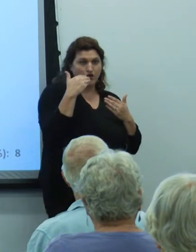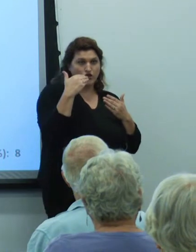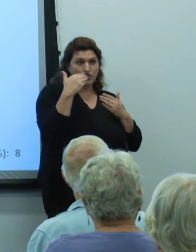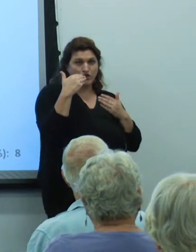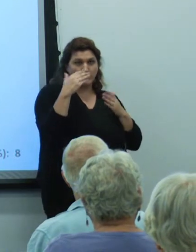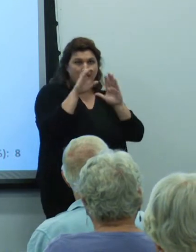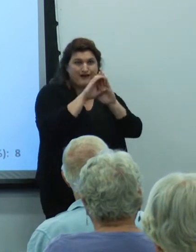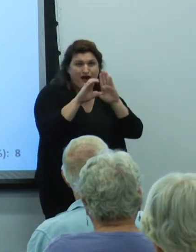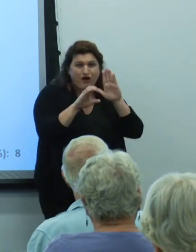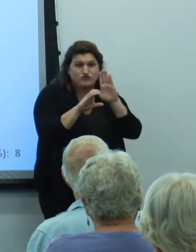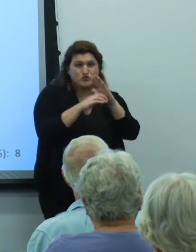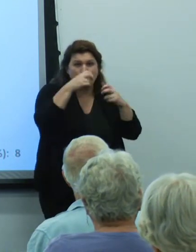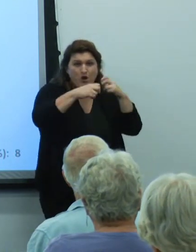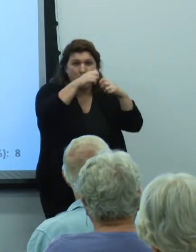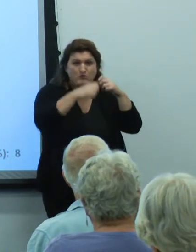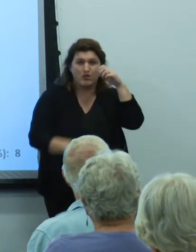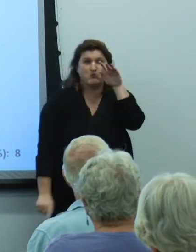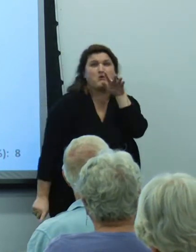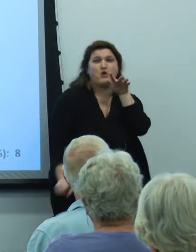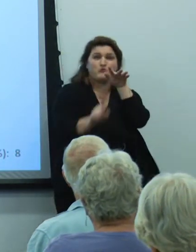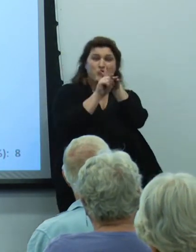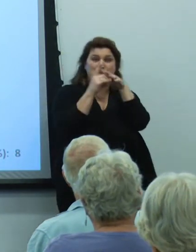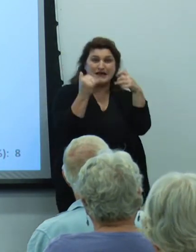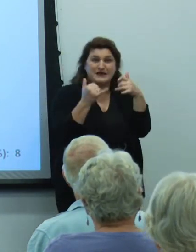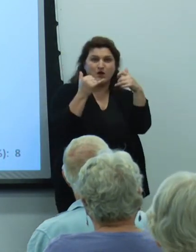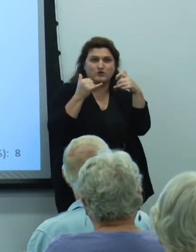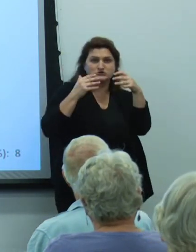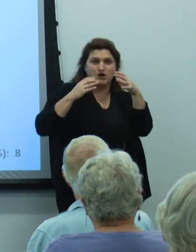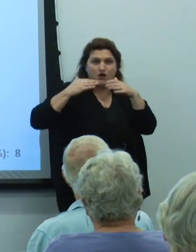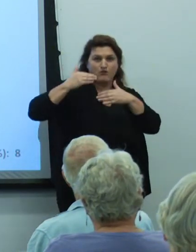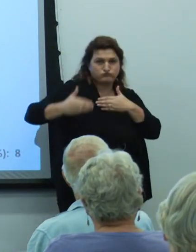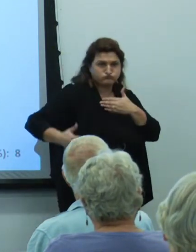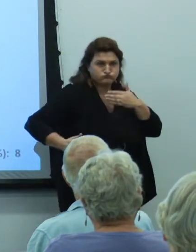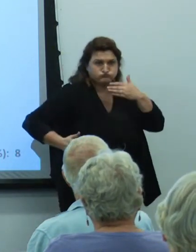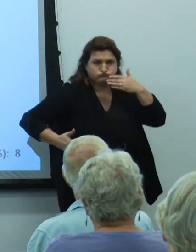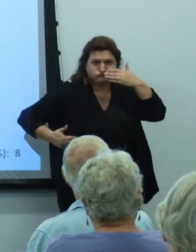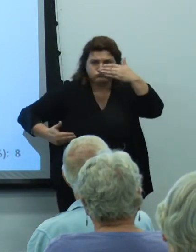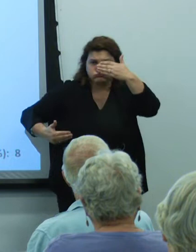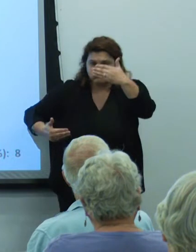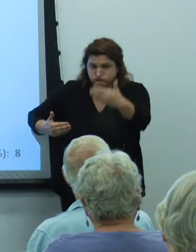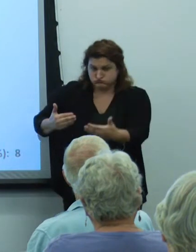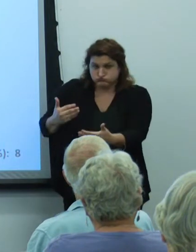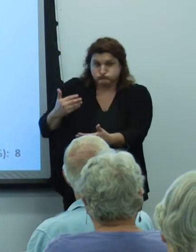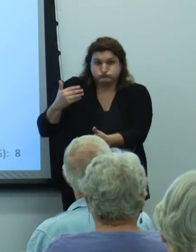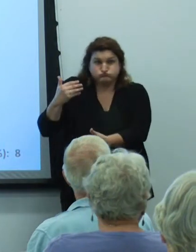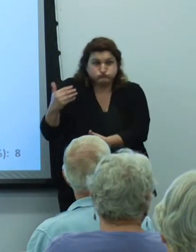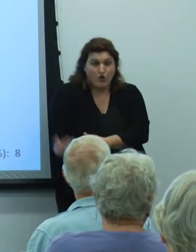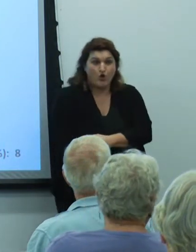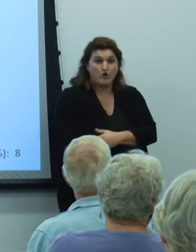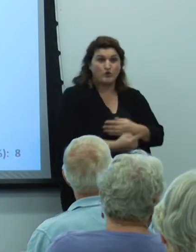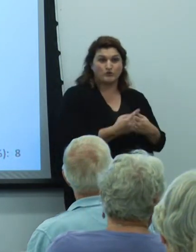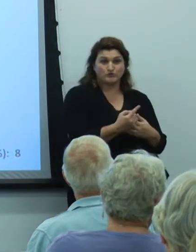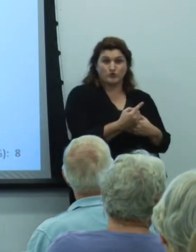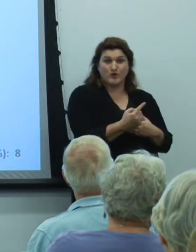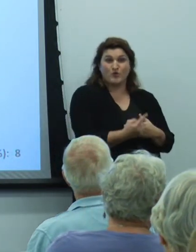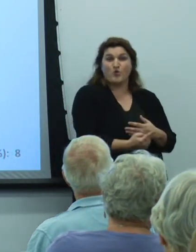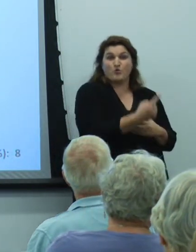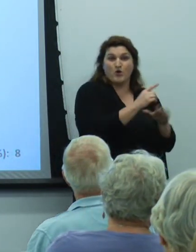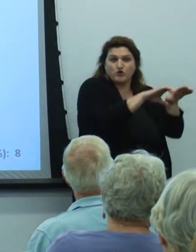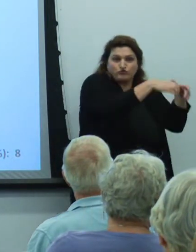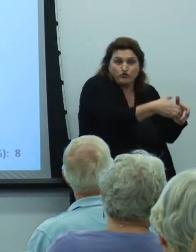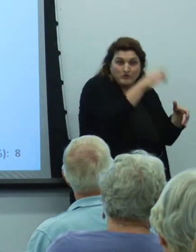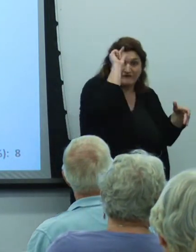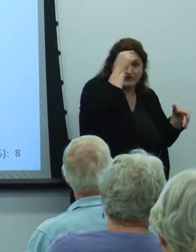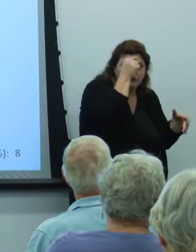constitutional crisis, right? When one branch of government acts as if the other branch of government does